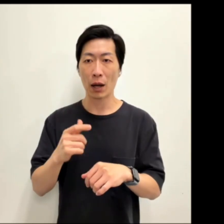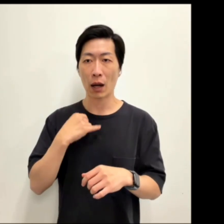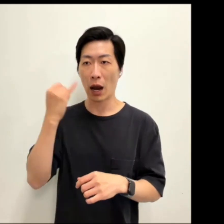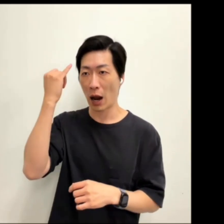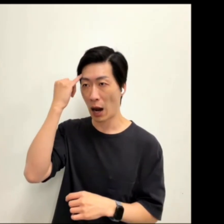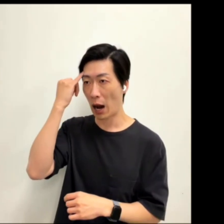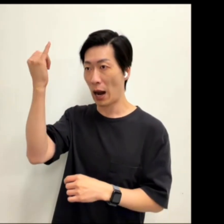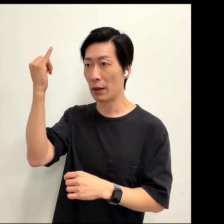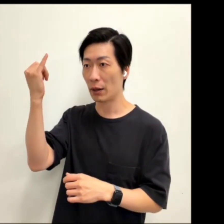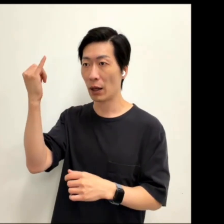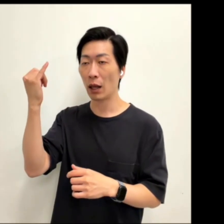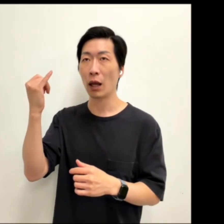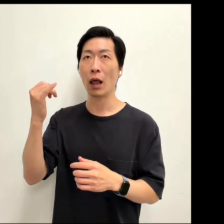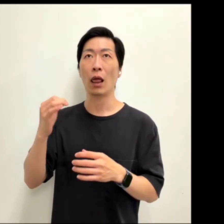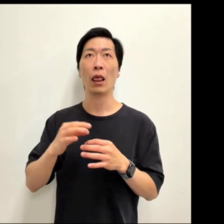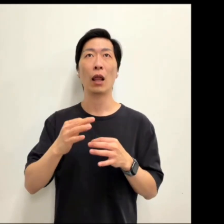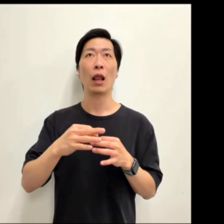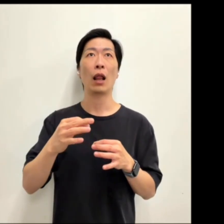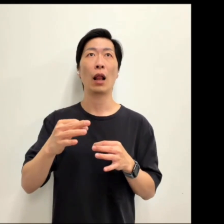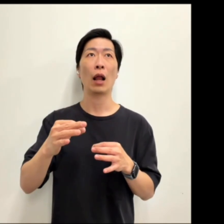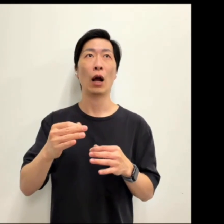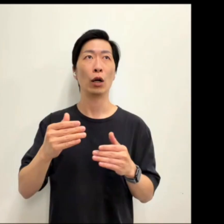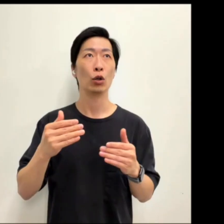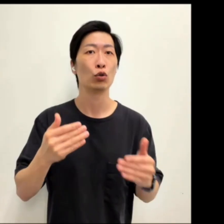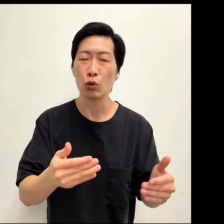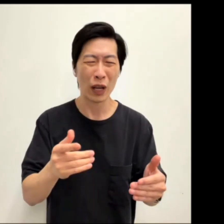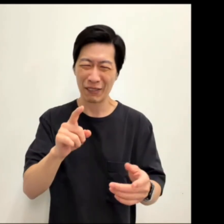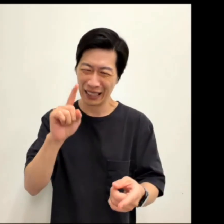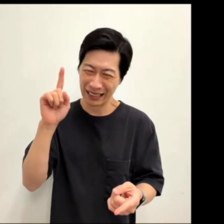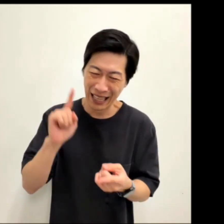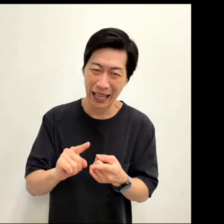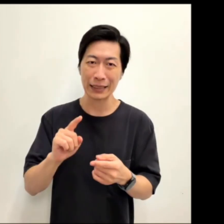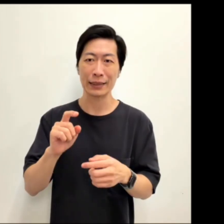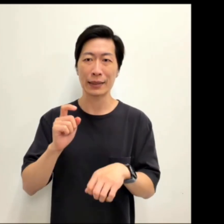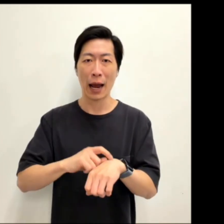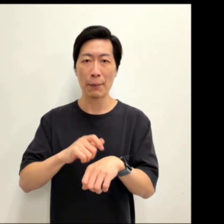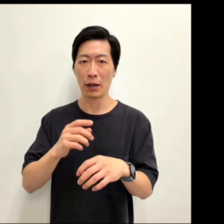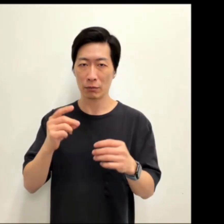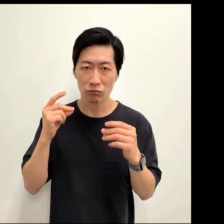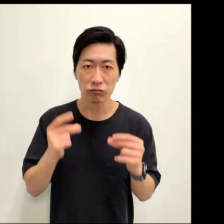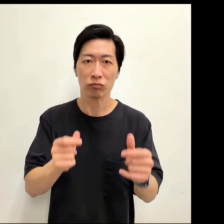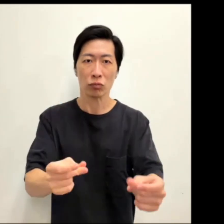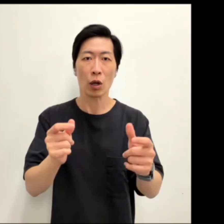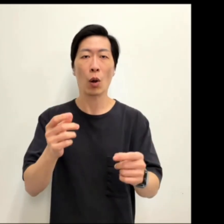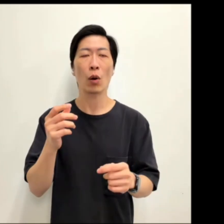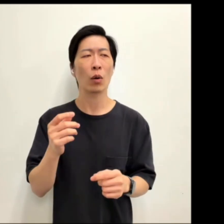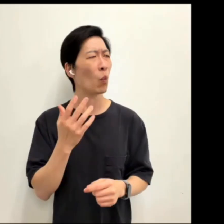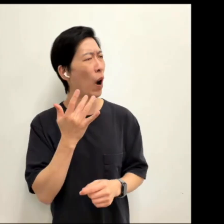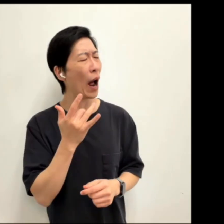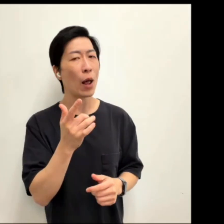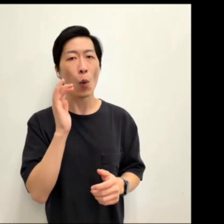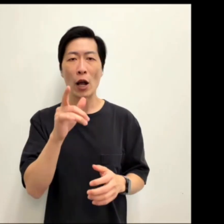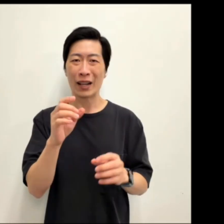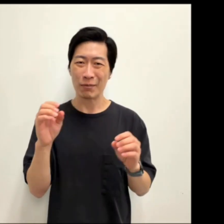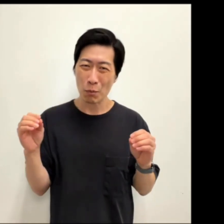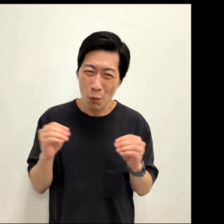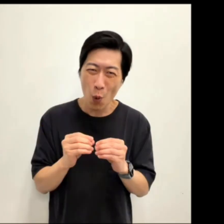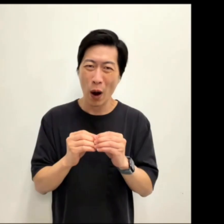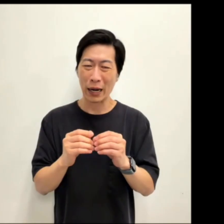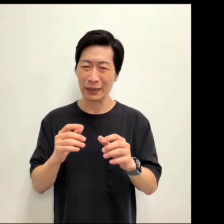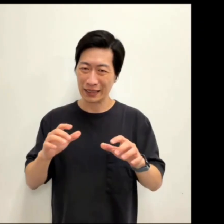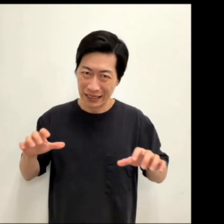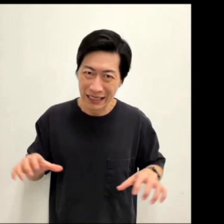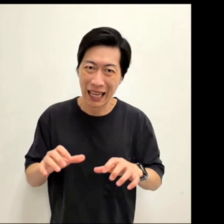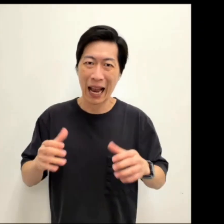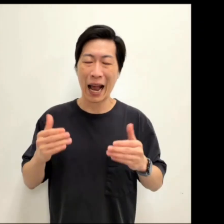time spent between having the idea and doing something about that idea. Why? Because that will strengthen their